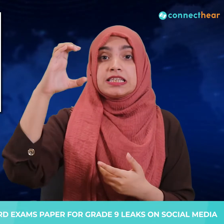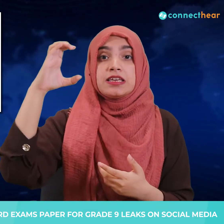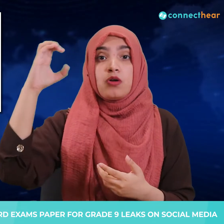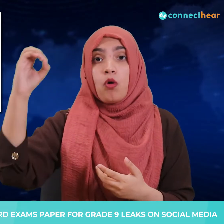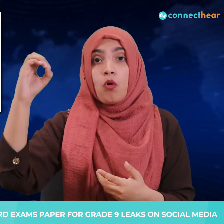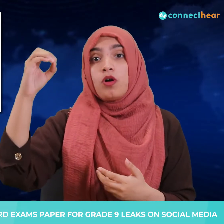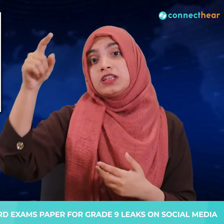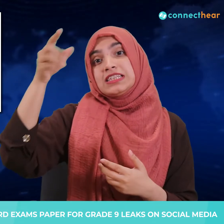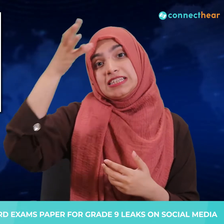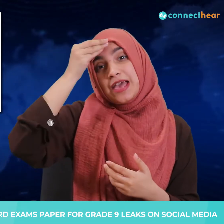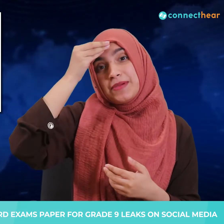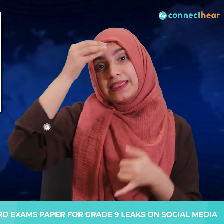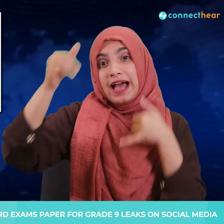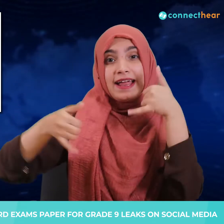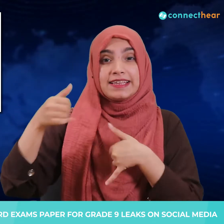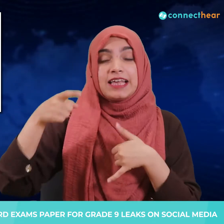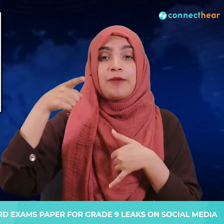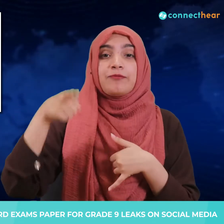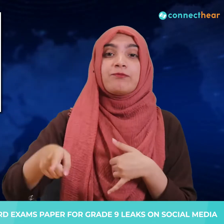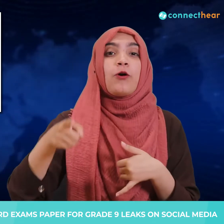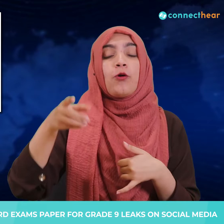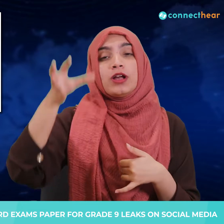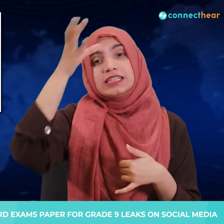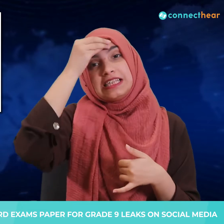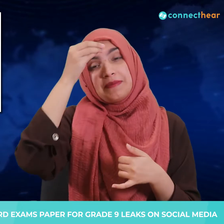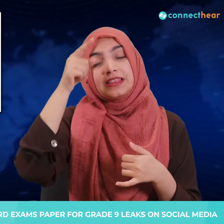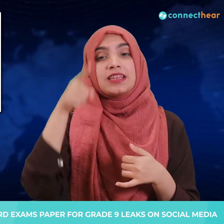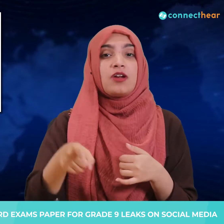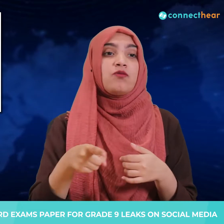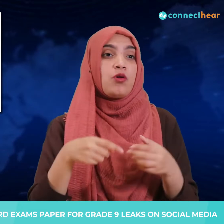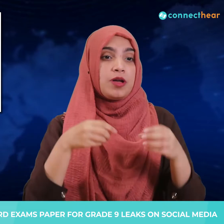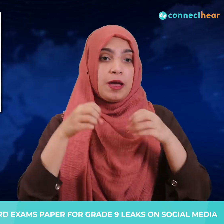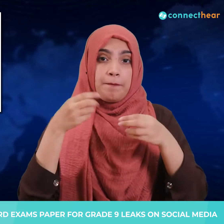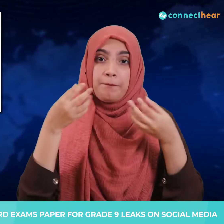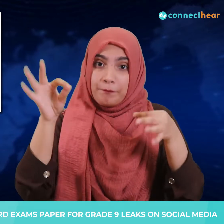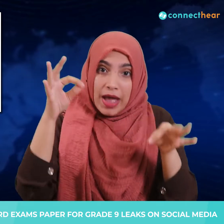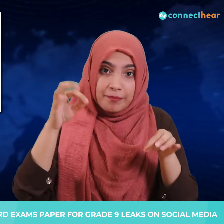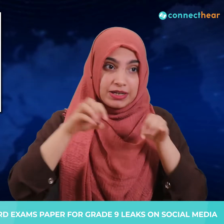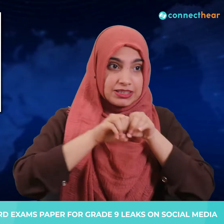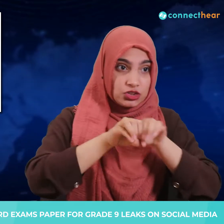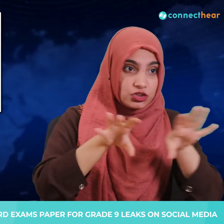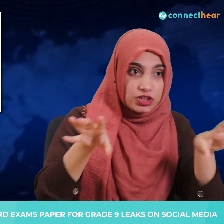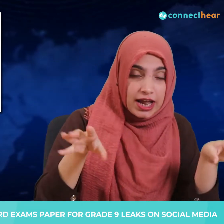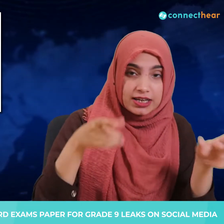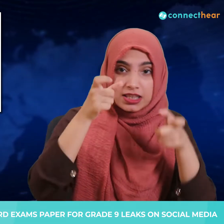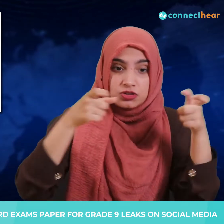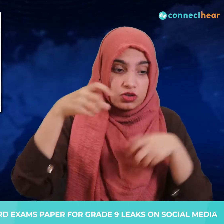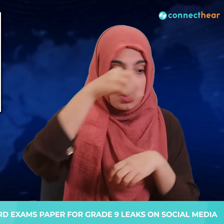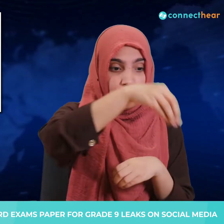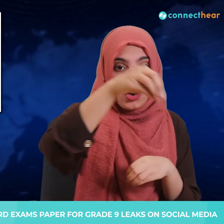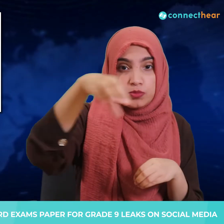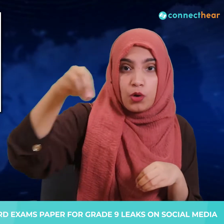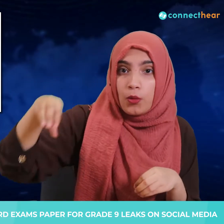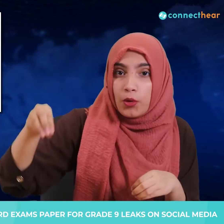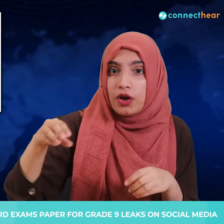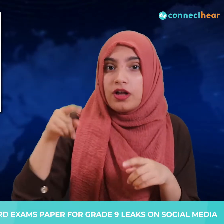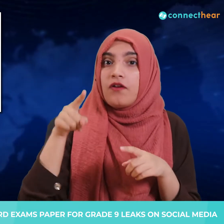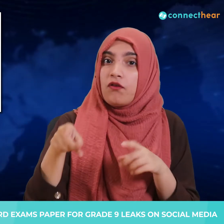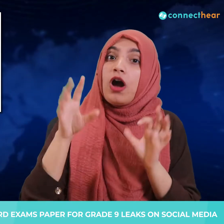Shah said it was the responsibility of the CCOs to distribute the papers to the exam centers.